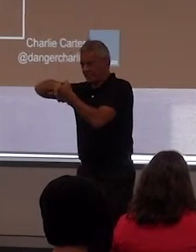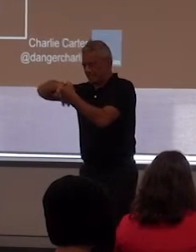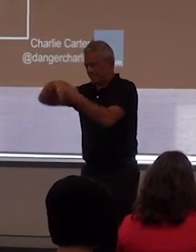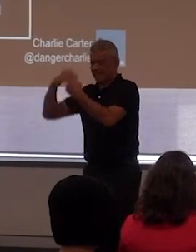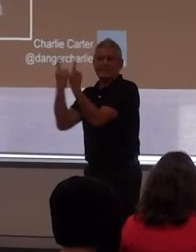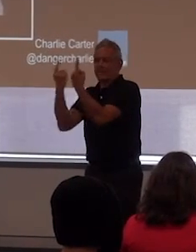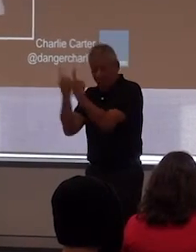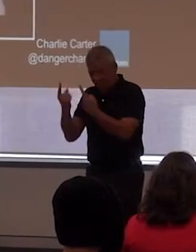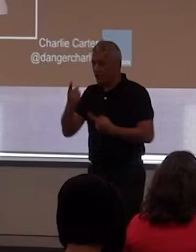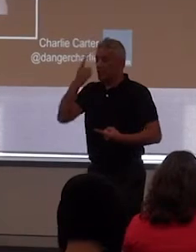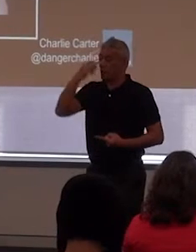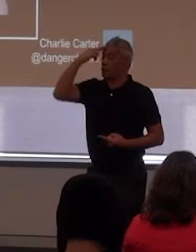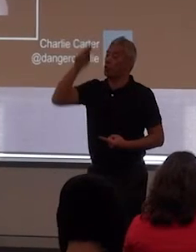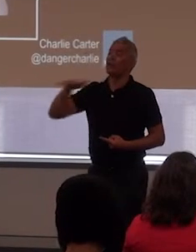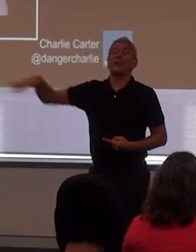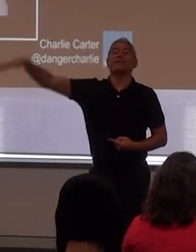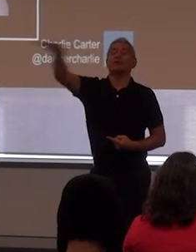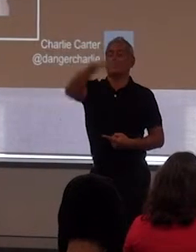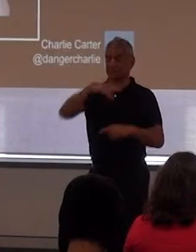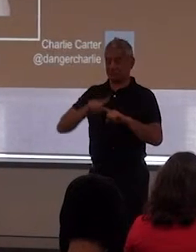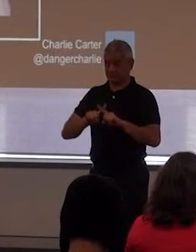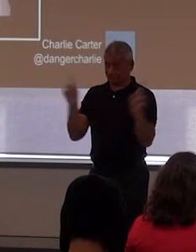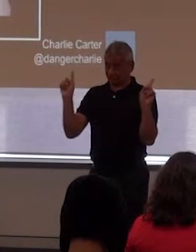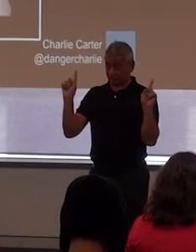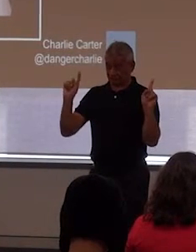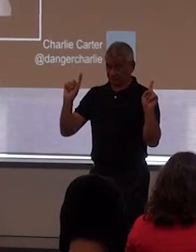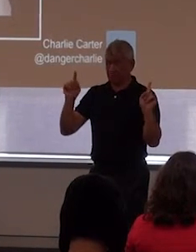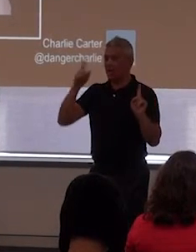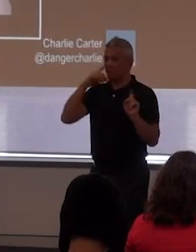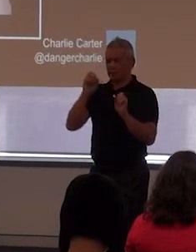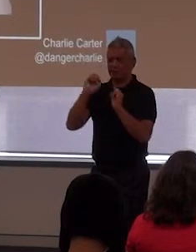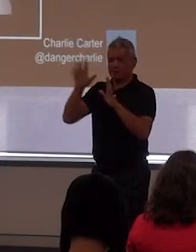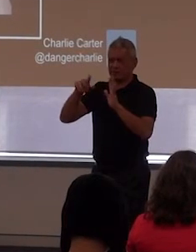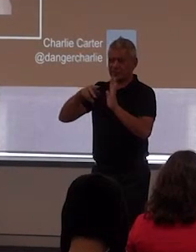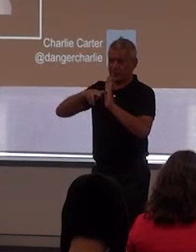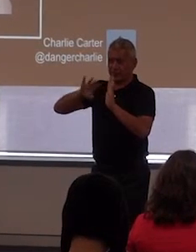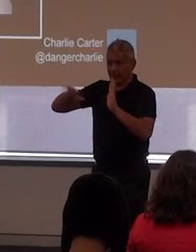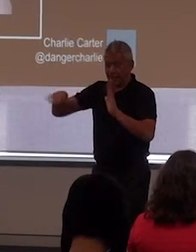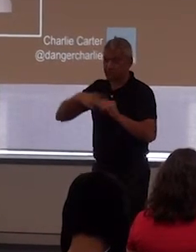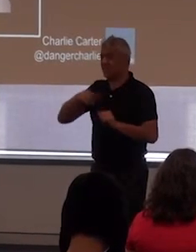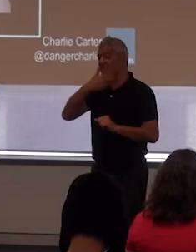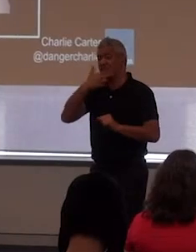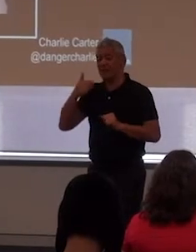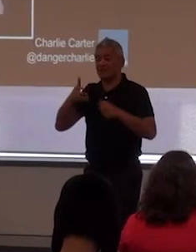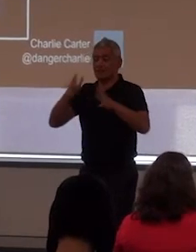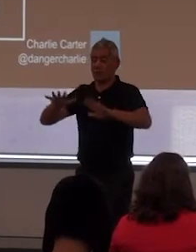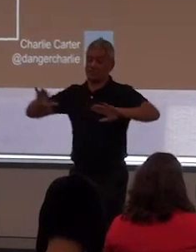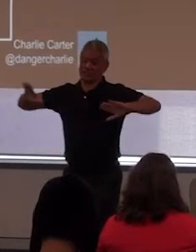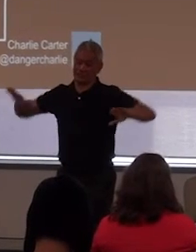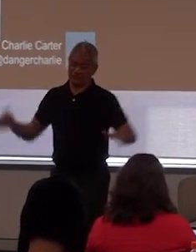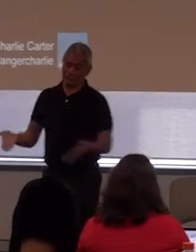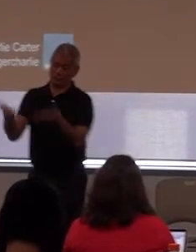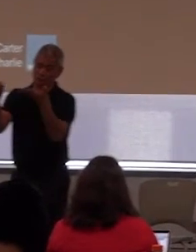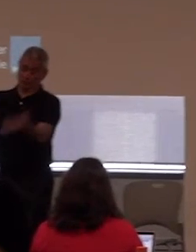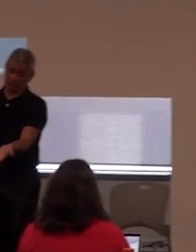Now, if it's all right, I'm going to play this video just because I think it's a wonderful introduction for people